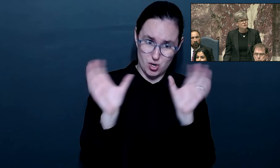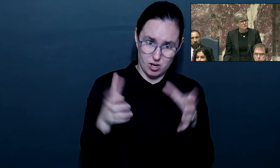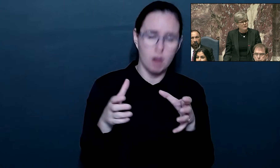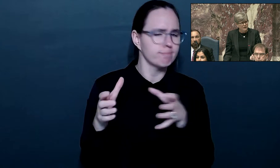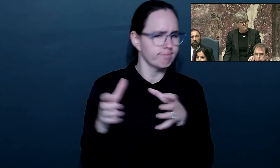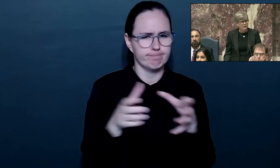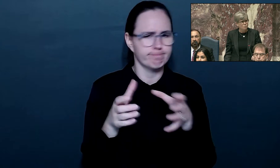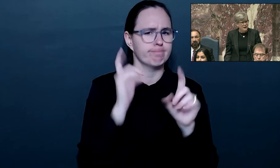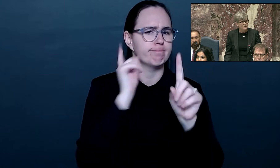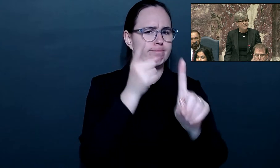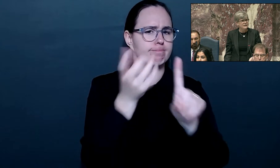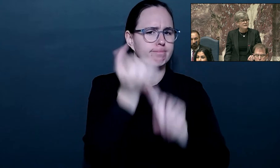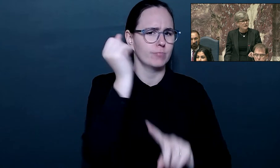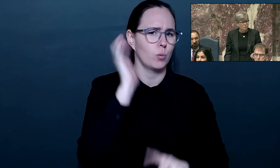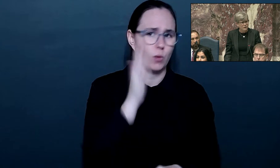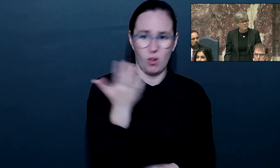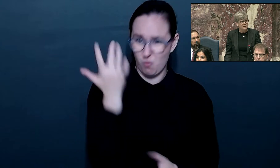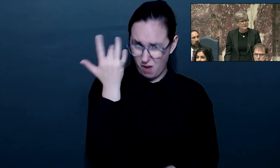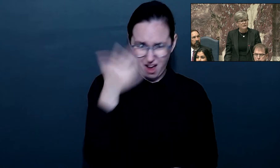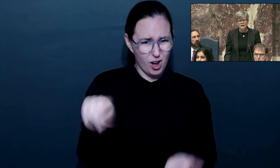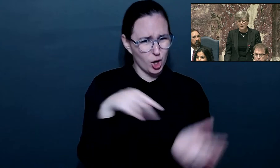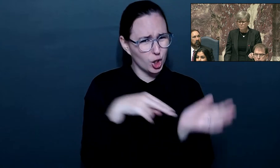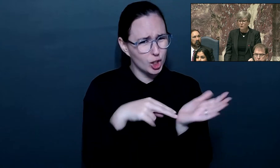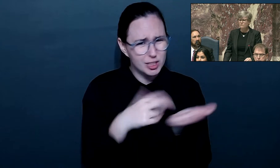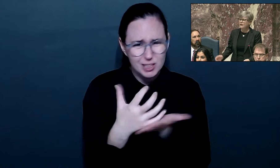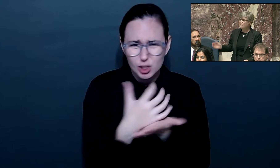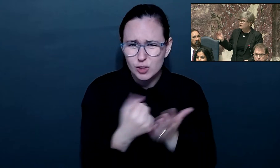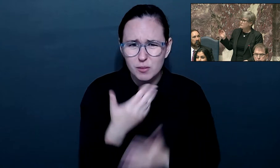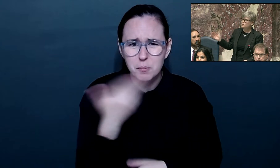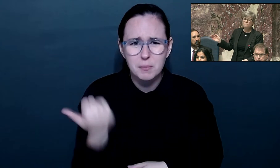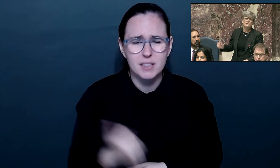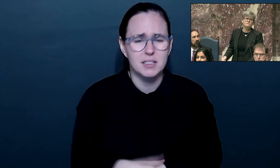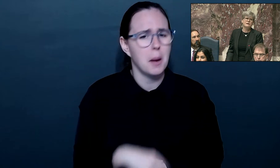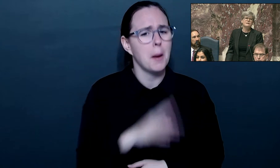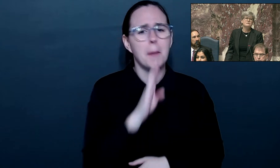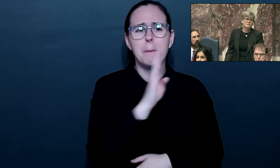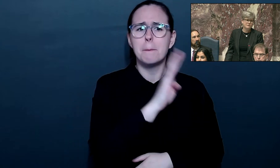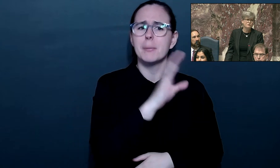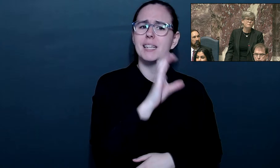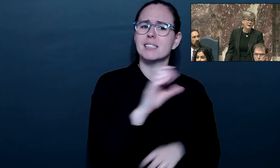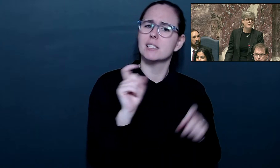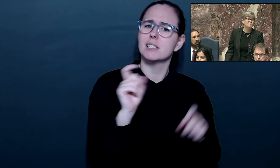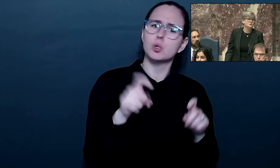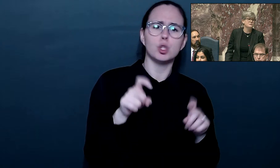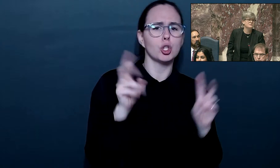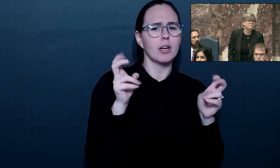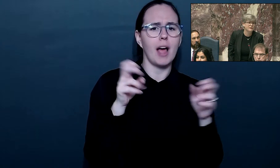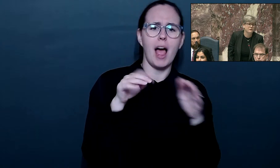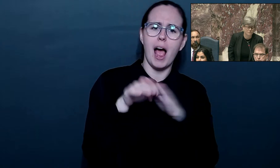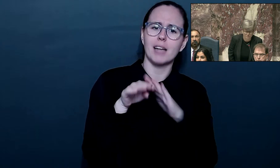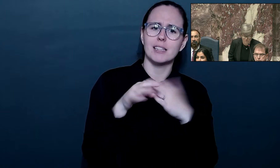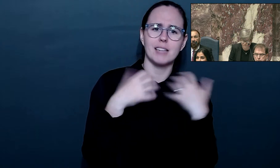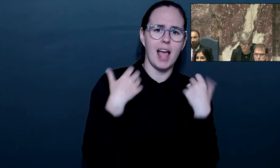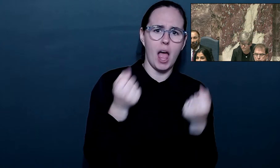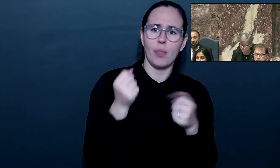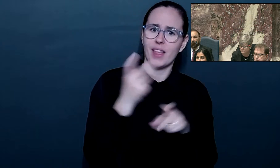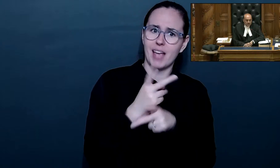Columbians deserve the health care when they need it and where they need it. And part of that, so much of that, is delivered by our nurses. Thank